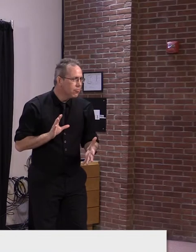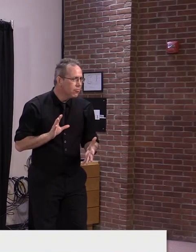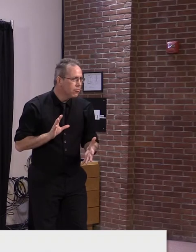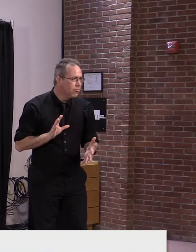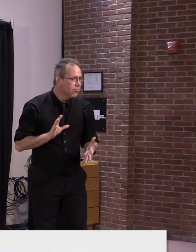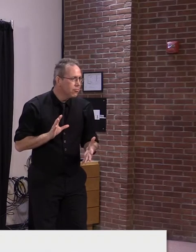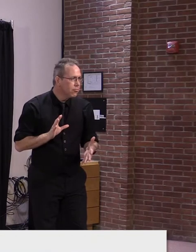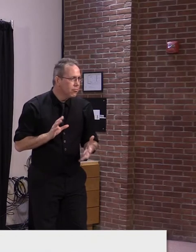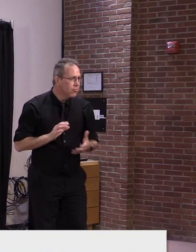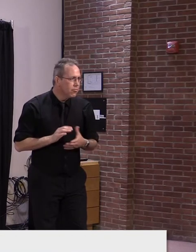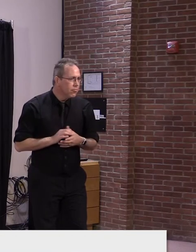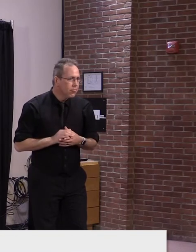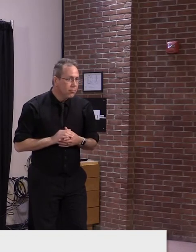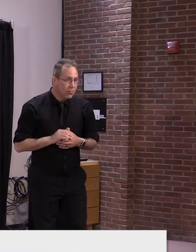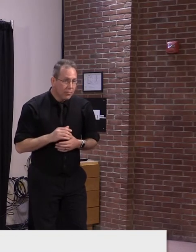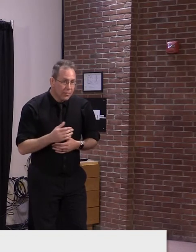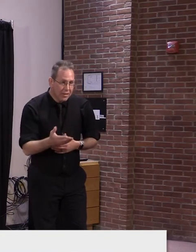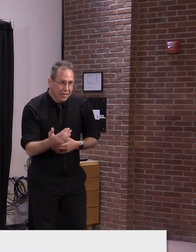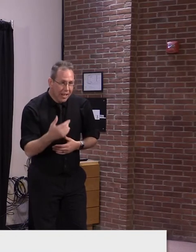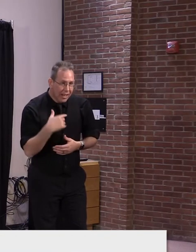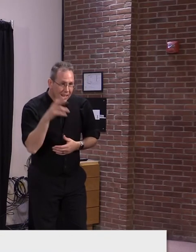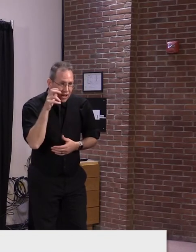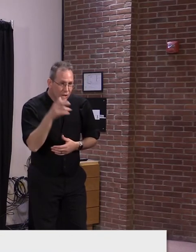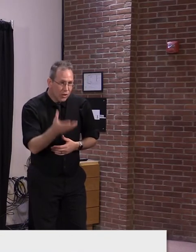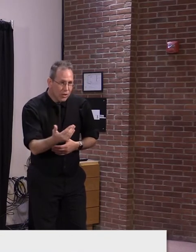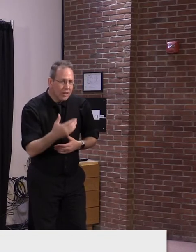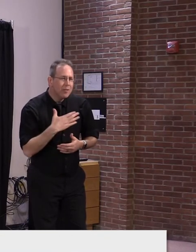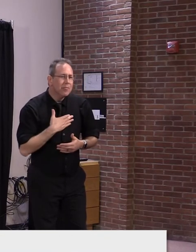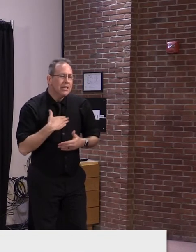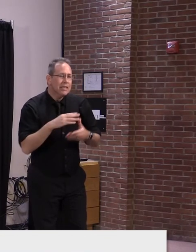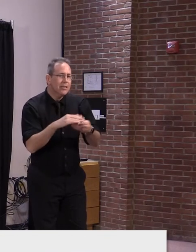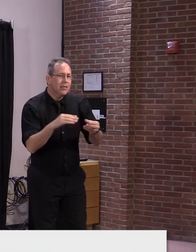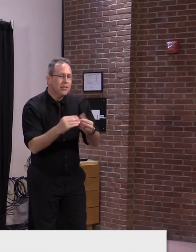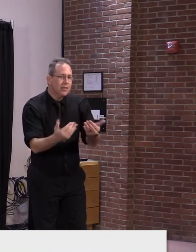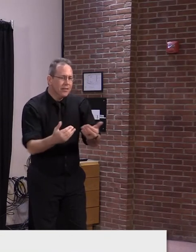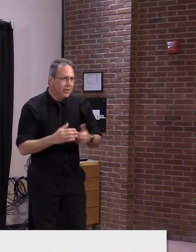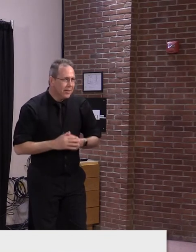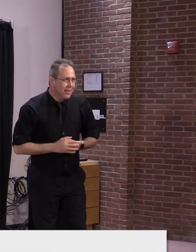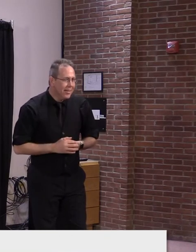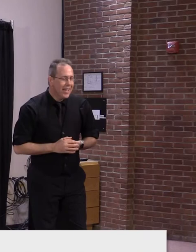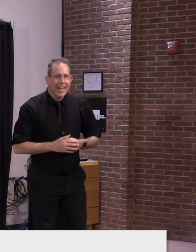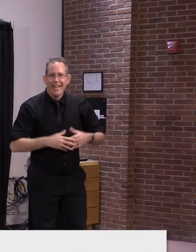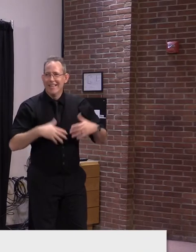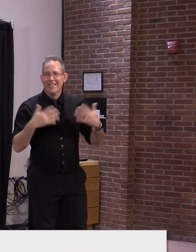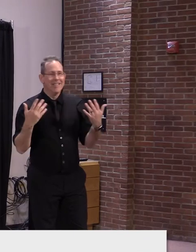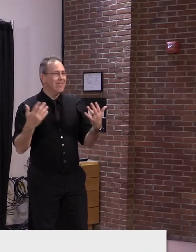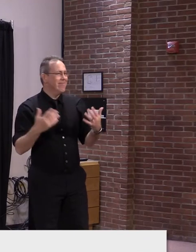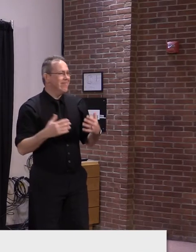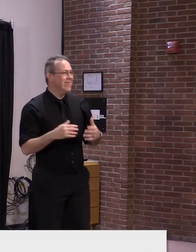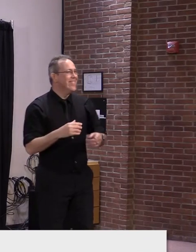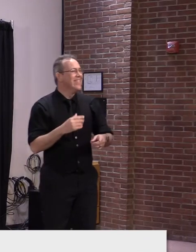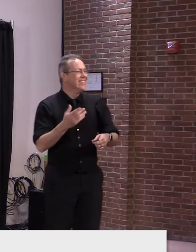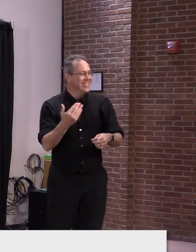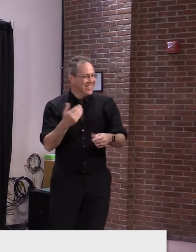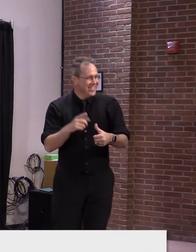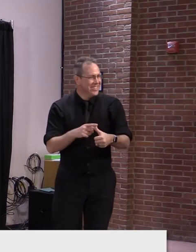We hear you, Ed. Come on. Okay. They got the booster shot.